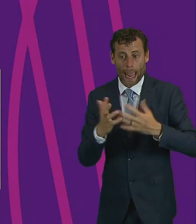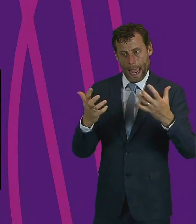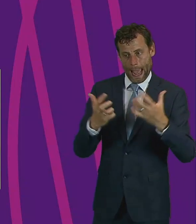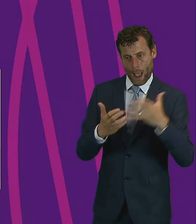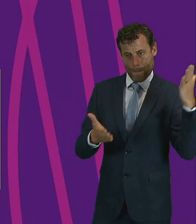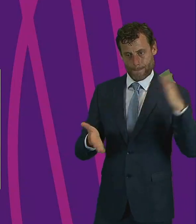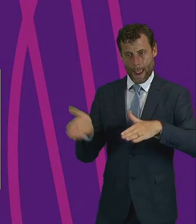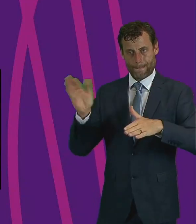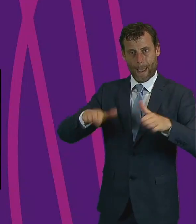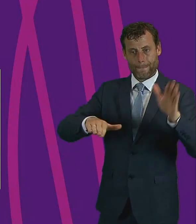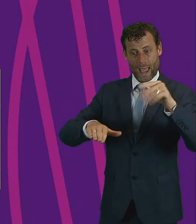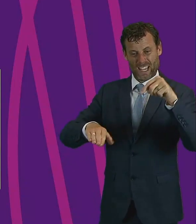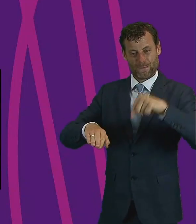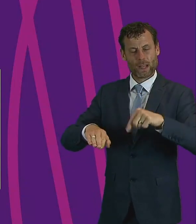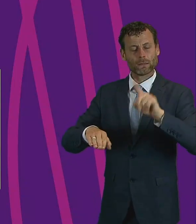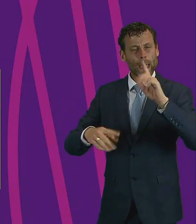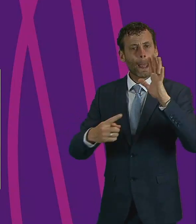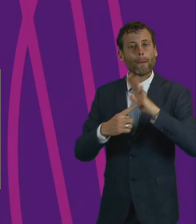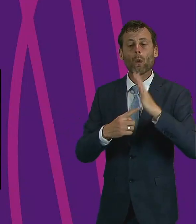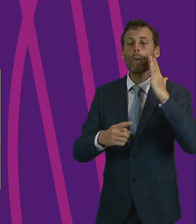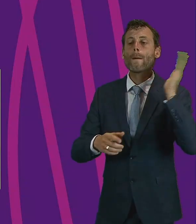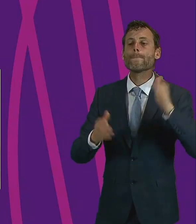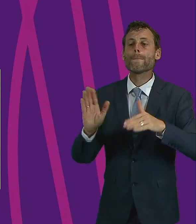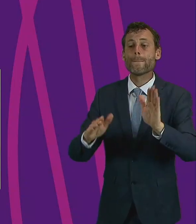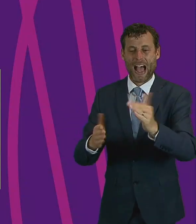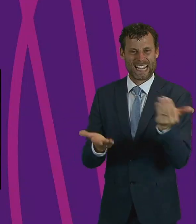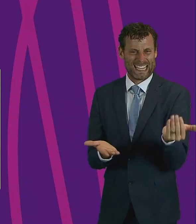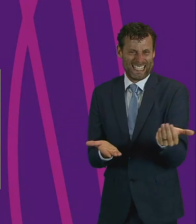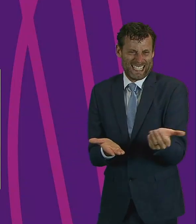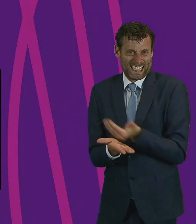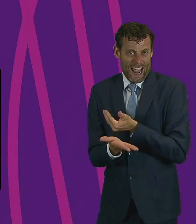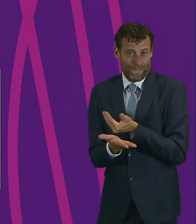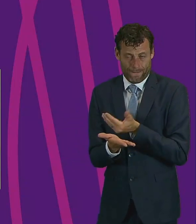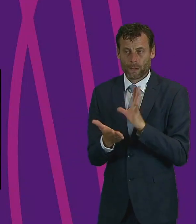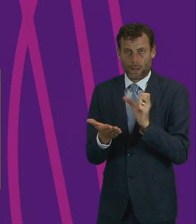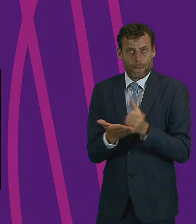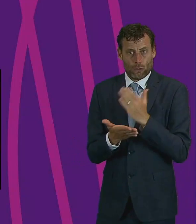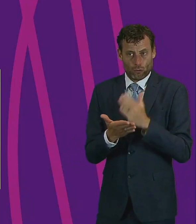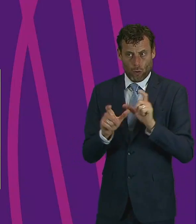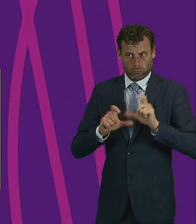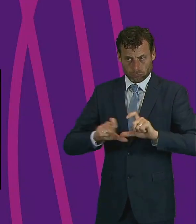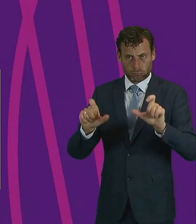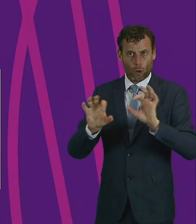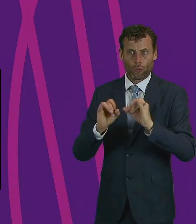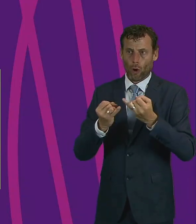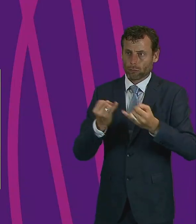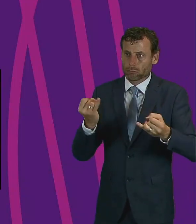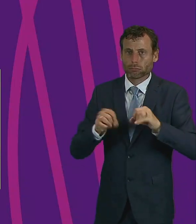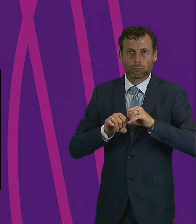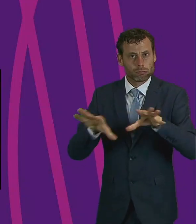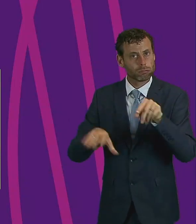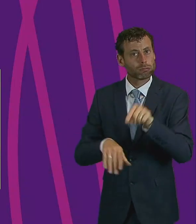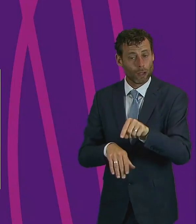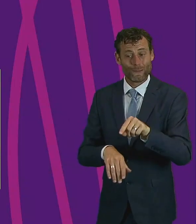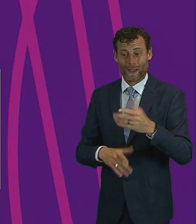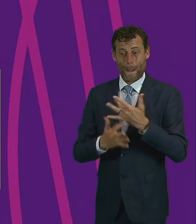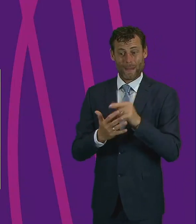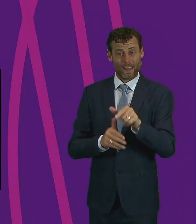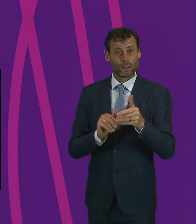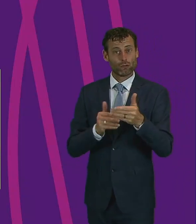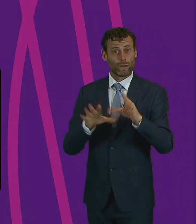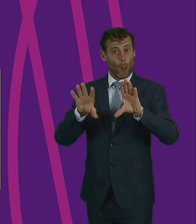and gradually resume some of the services in our communities and hospital setting, which were paused at the onset of this